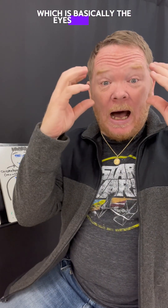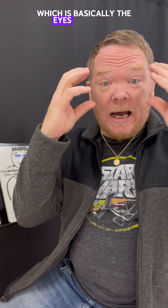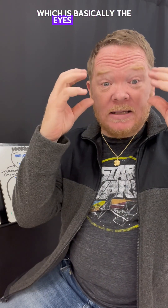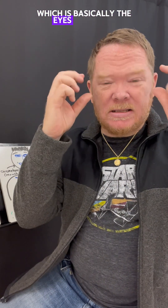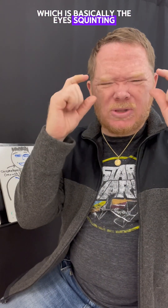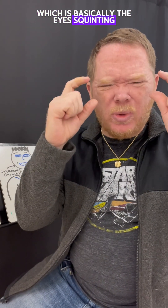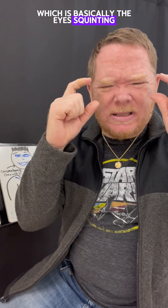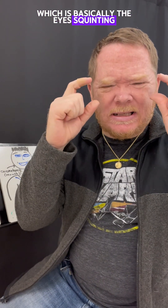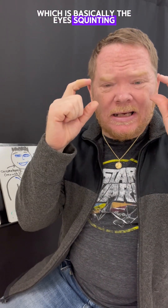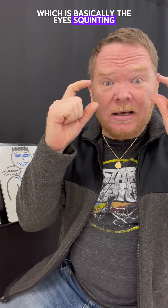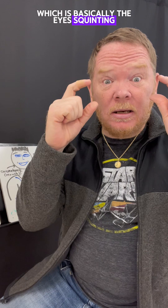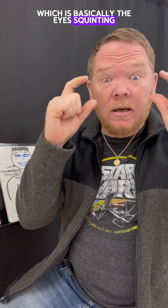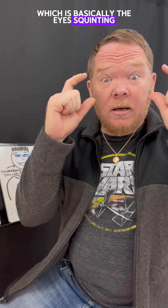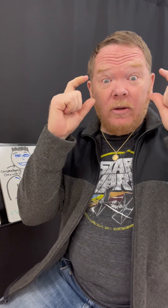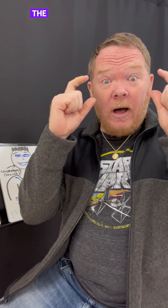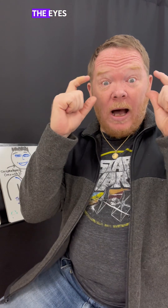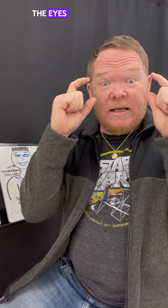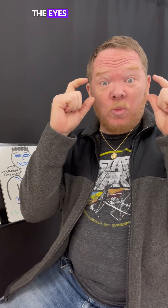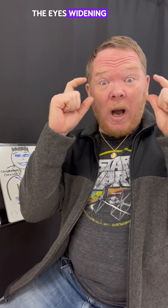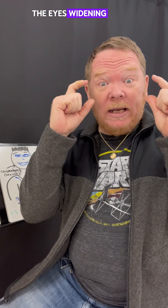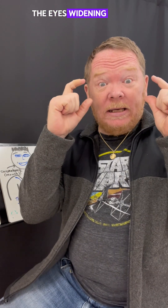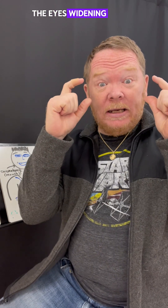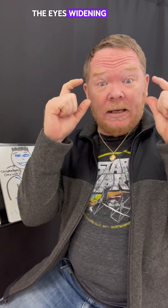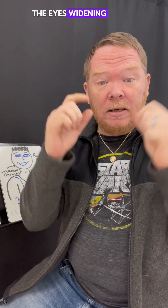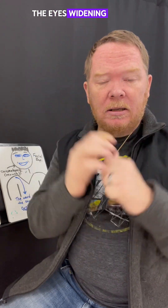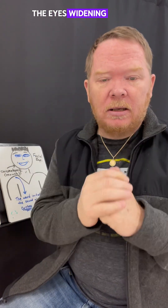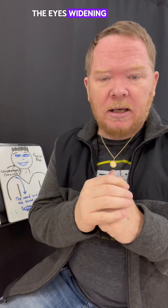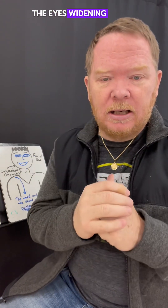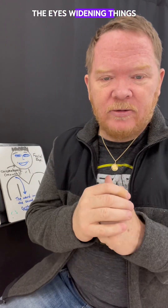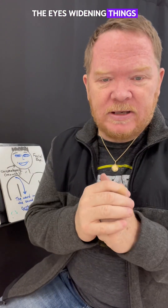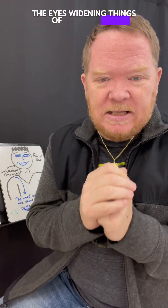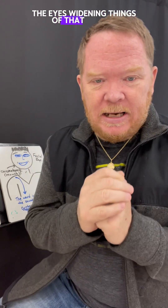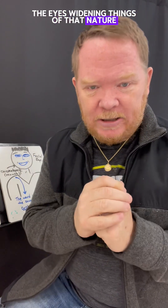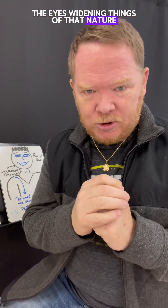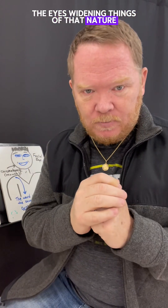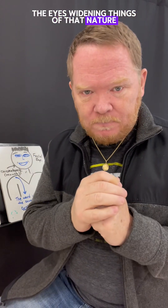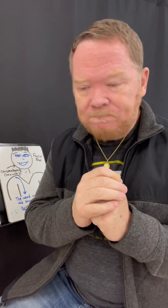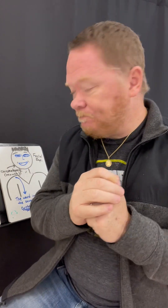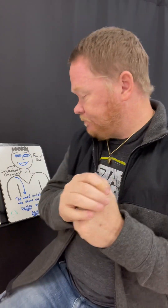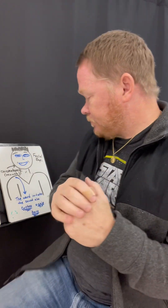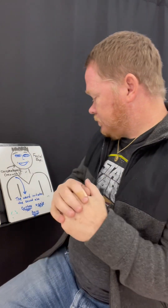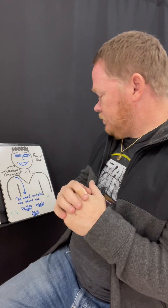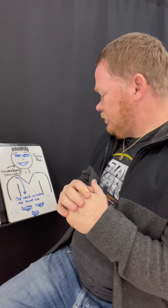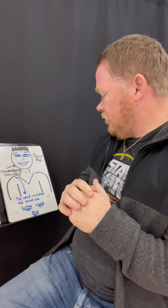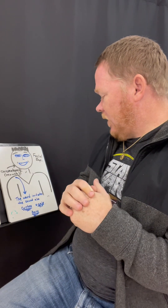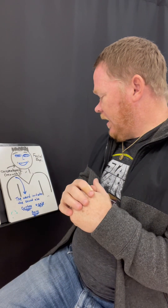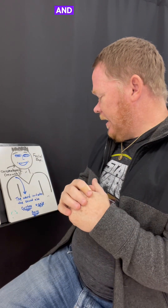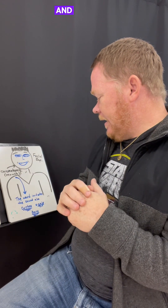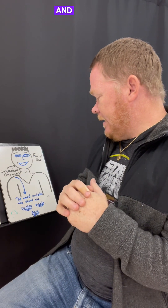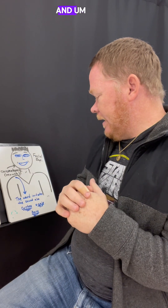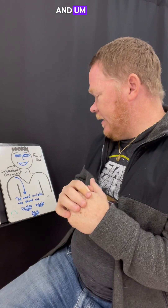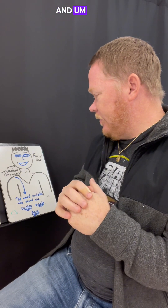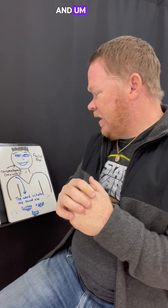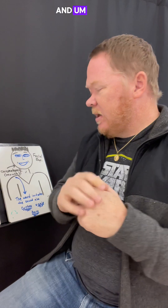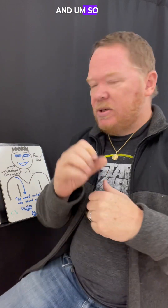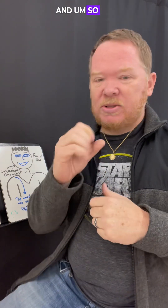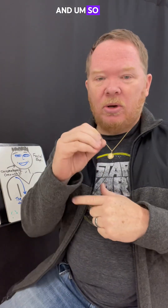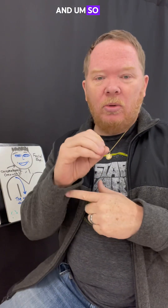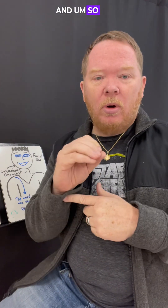eyes, the squinting, the eyes widening, things of that nature. And so